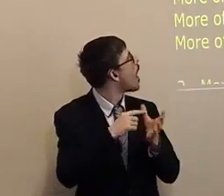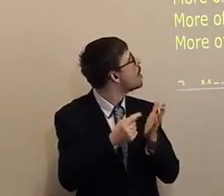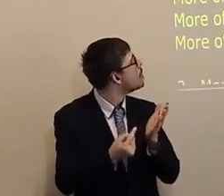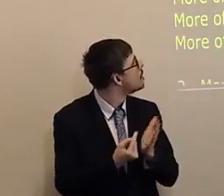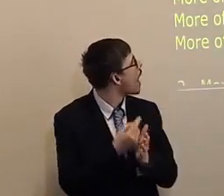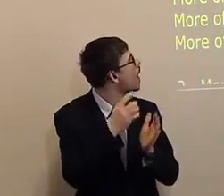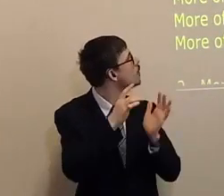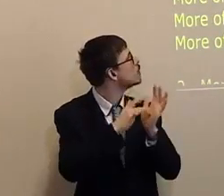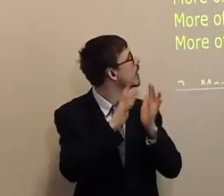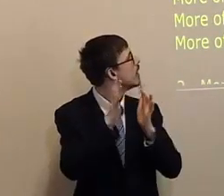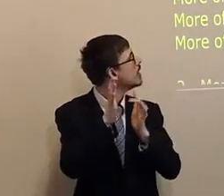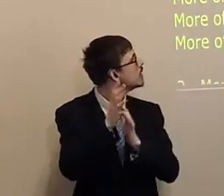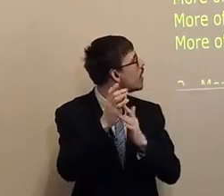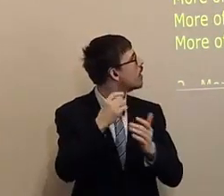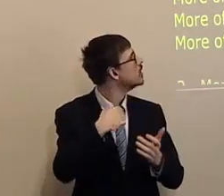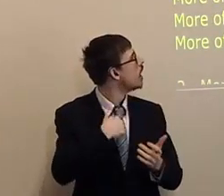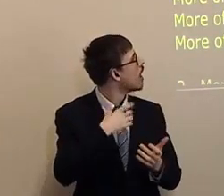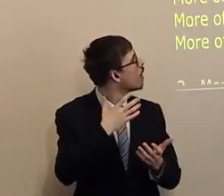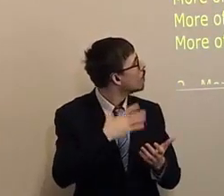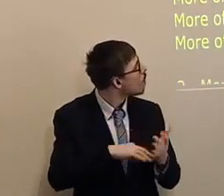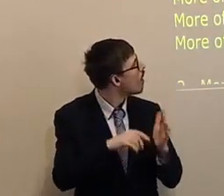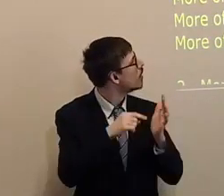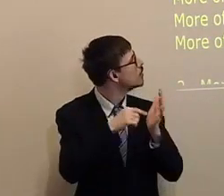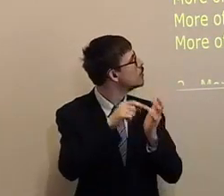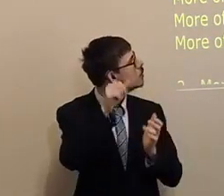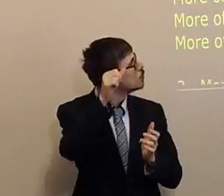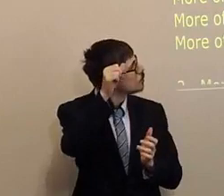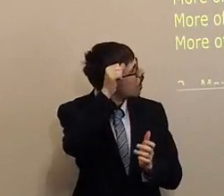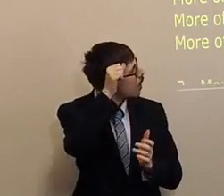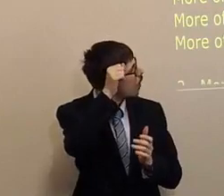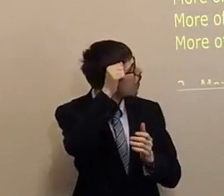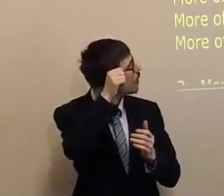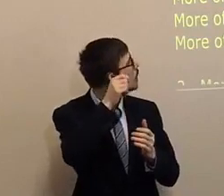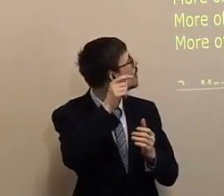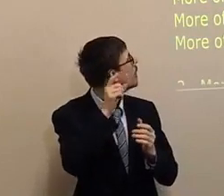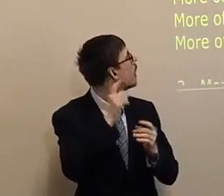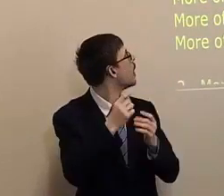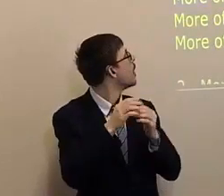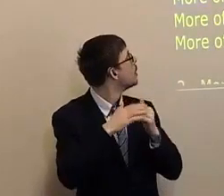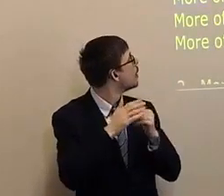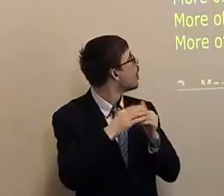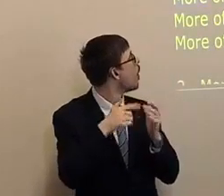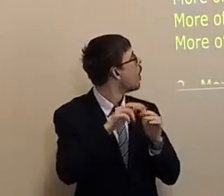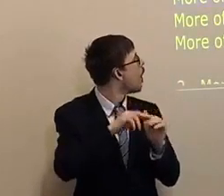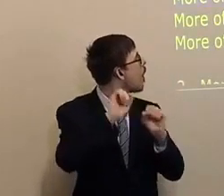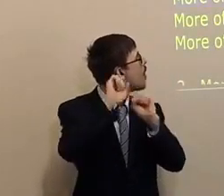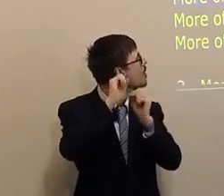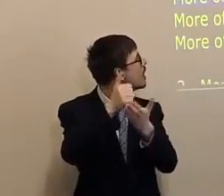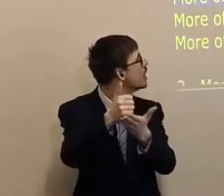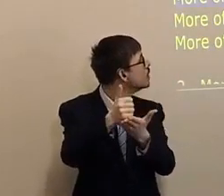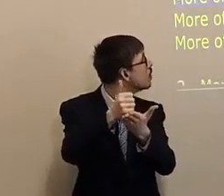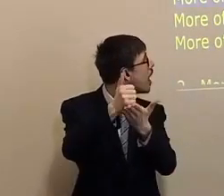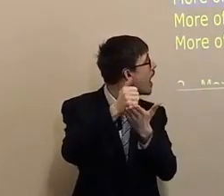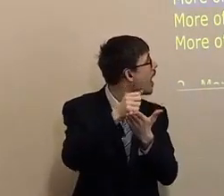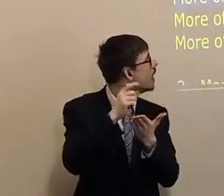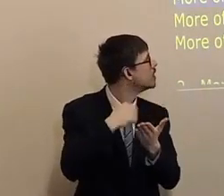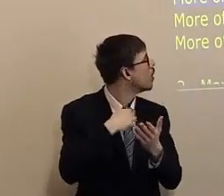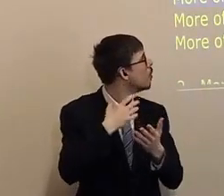For thy Jesus, I want to go. For his grace,